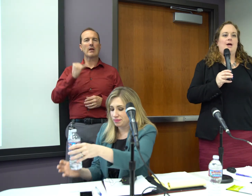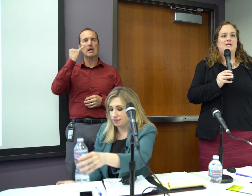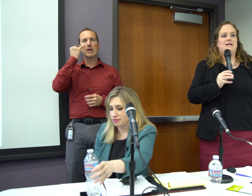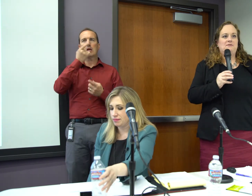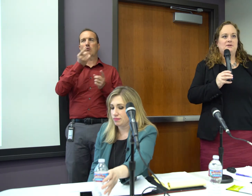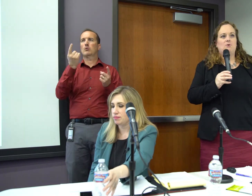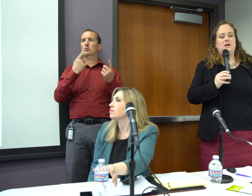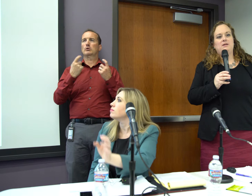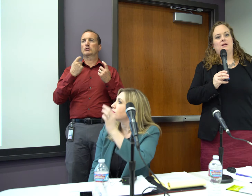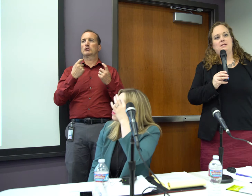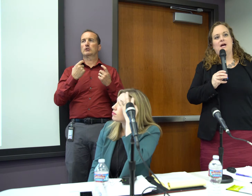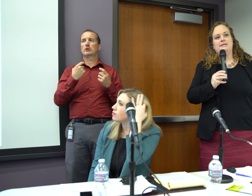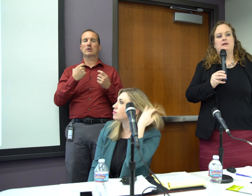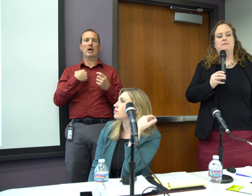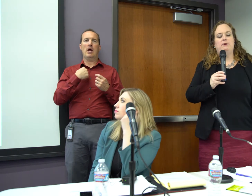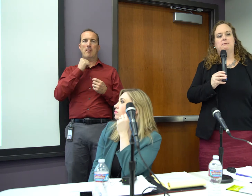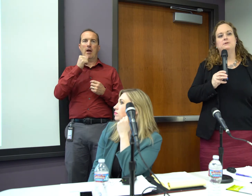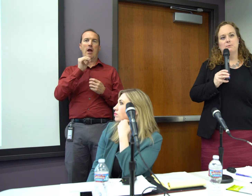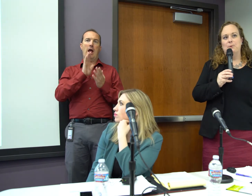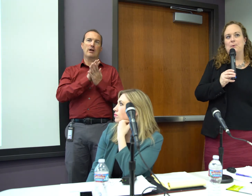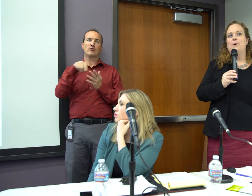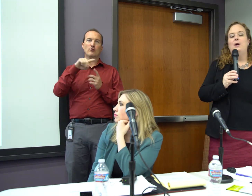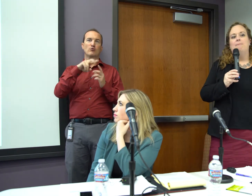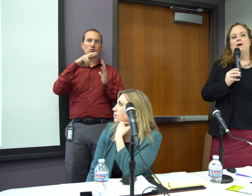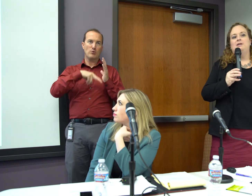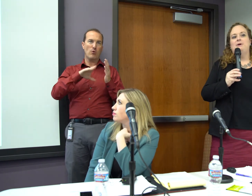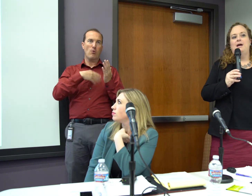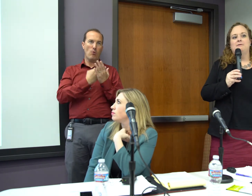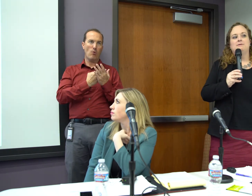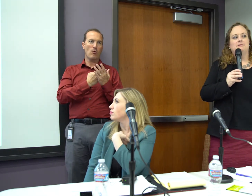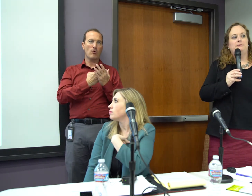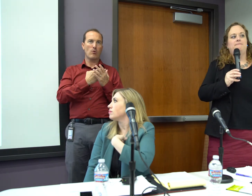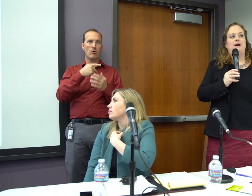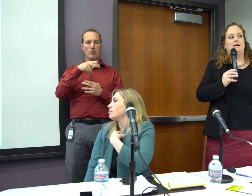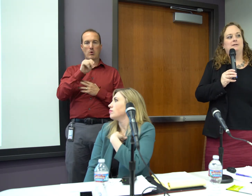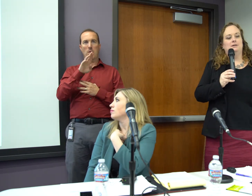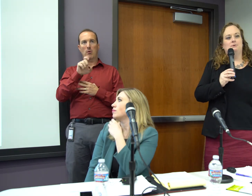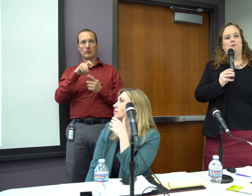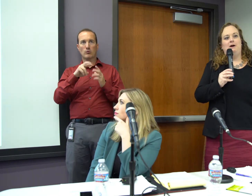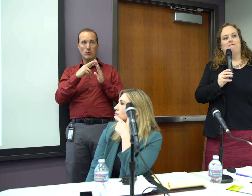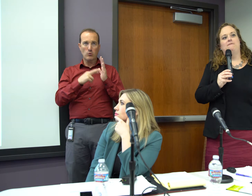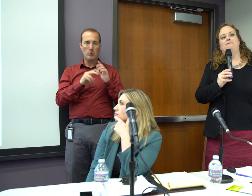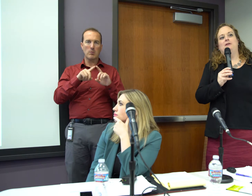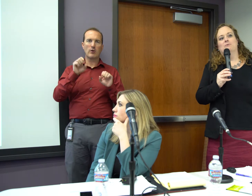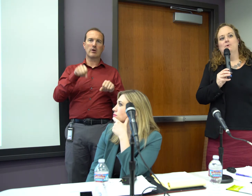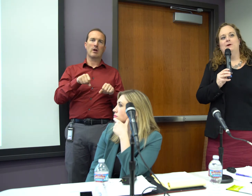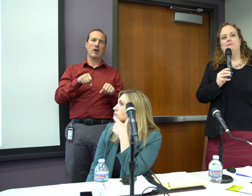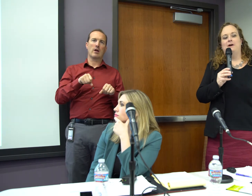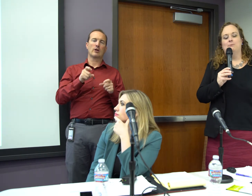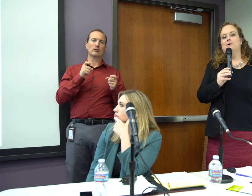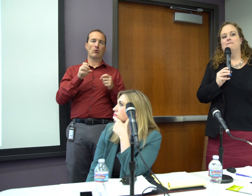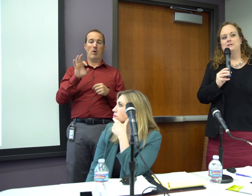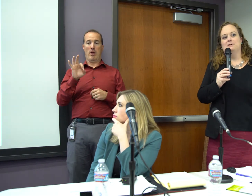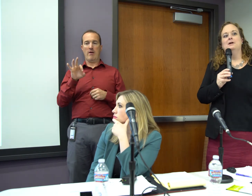questions, I'm not telling you to go read the entirety of the preamble to the rule, but you can do a find Control F in the rule